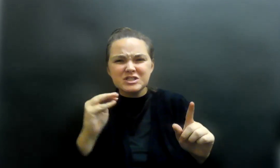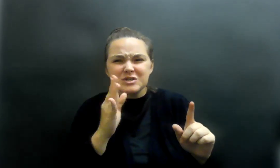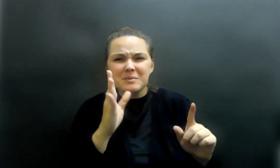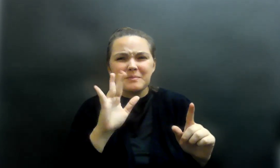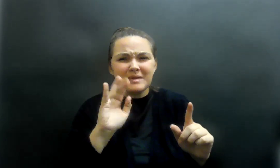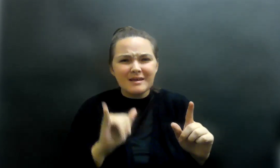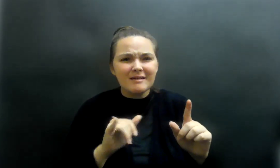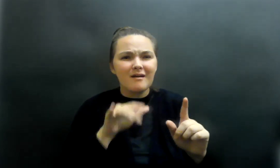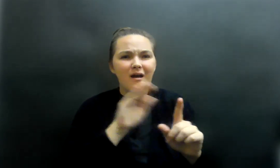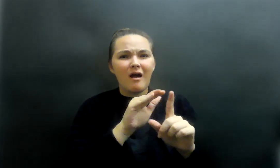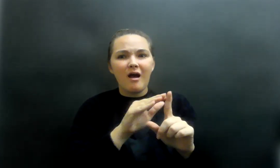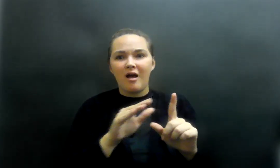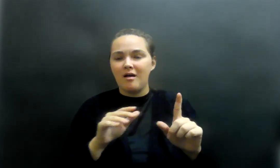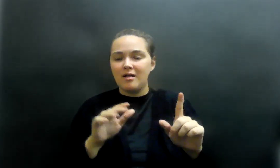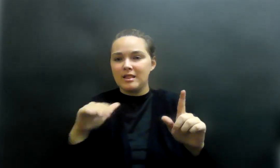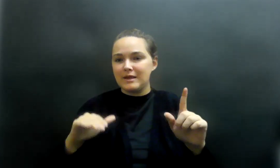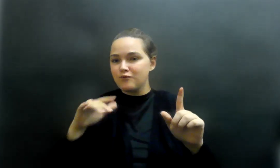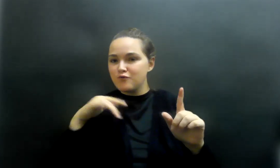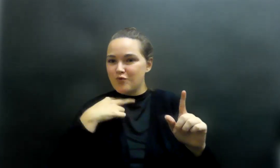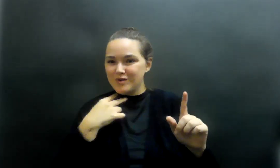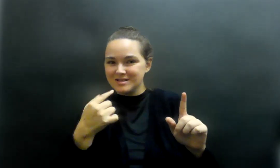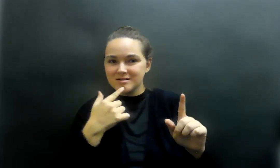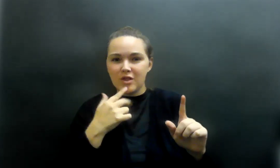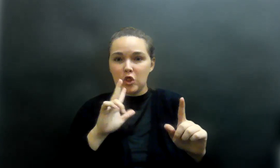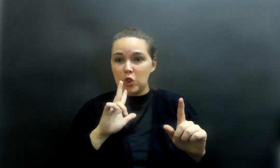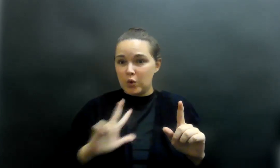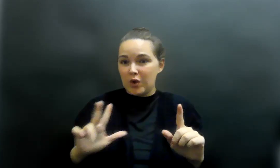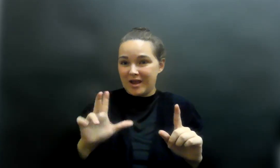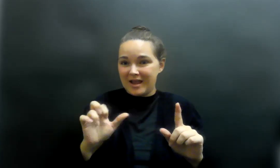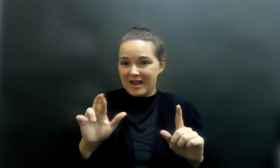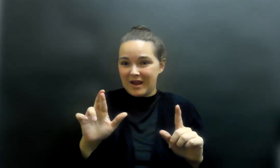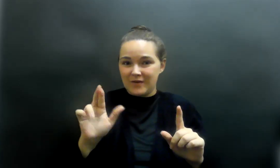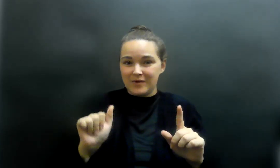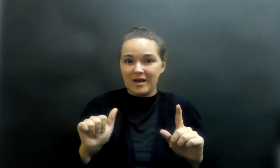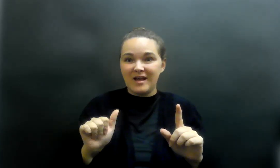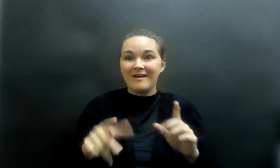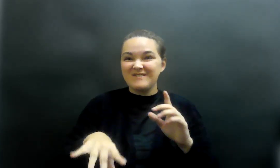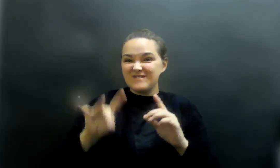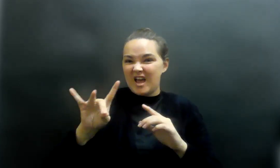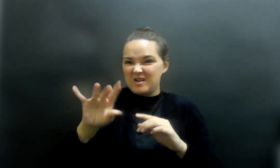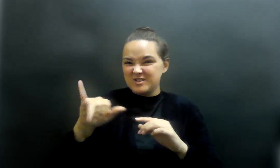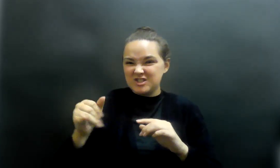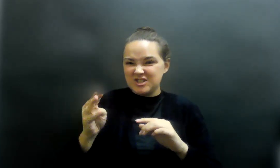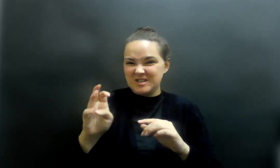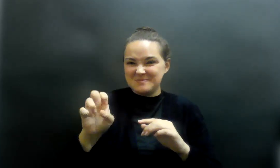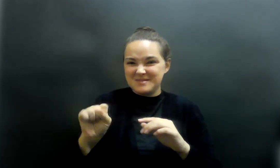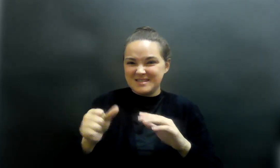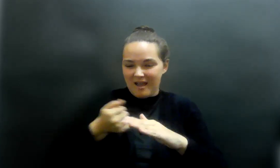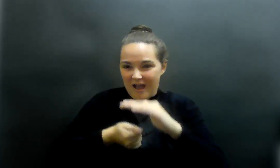voice. Oh no. 3-year-old Kara had found James's hiding spot, behind the sofa in the